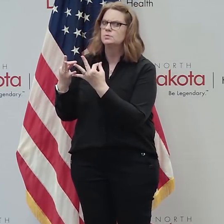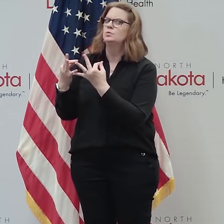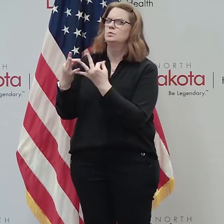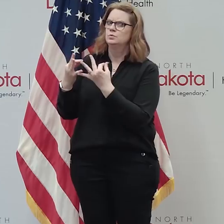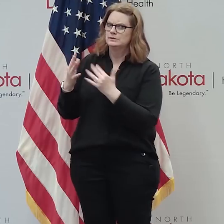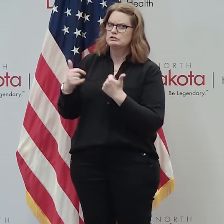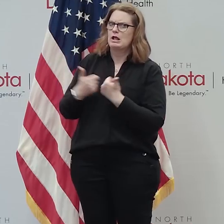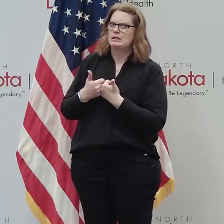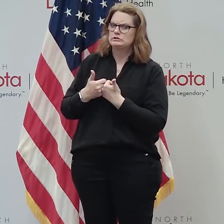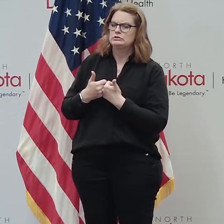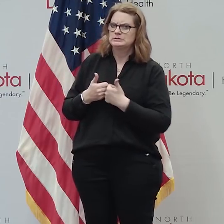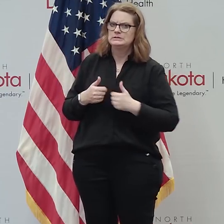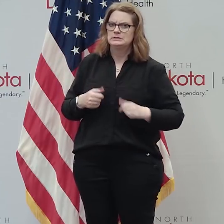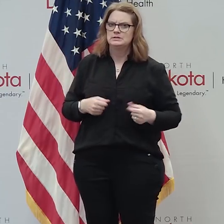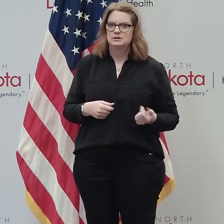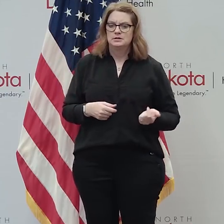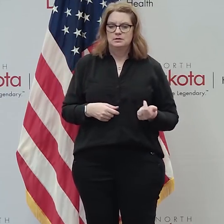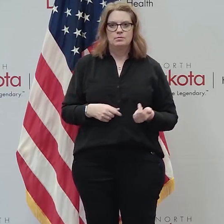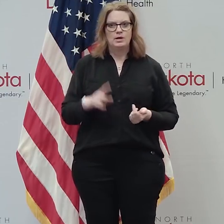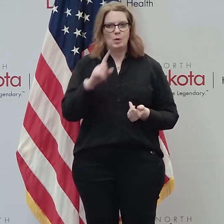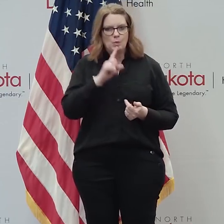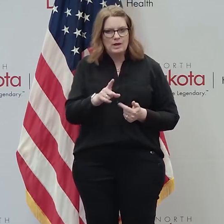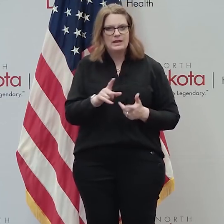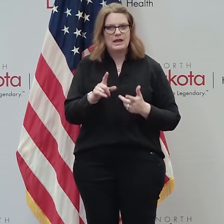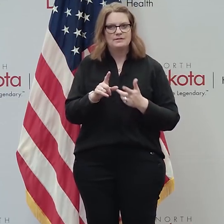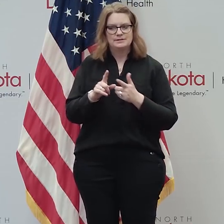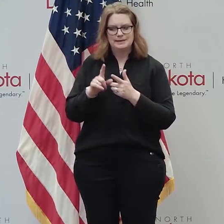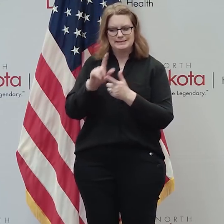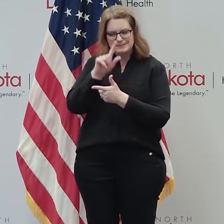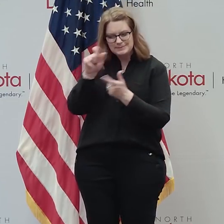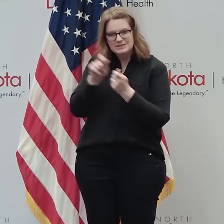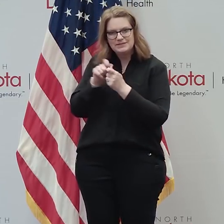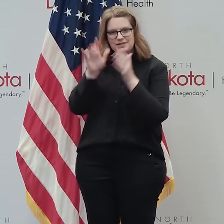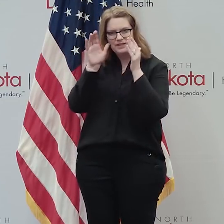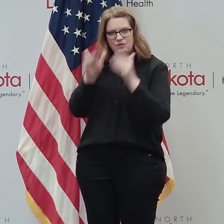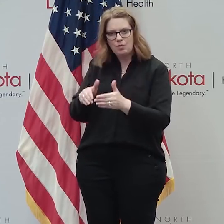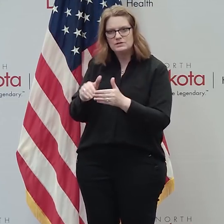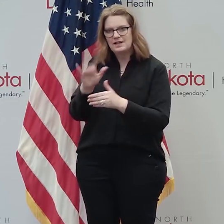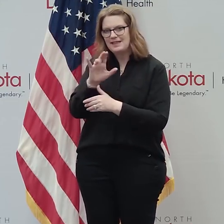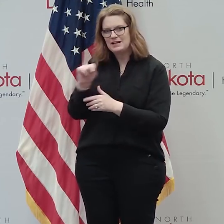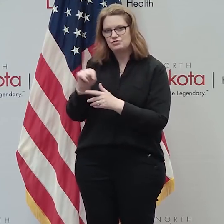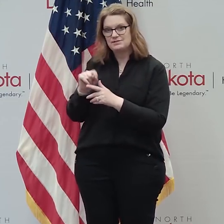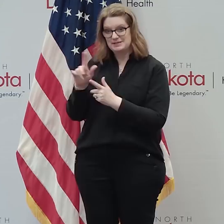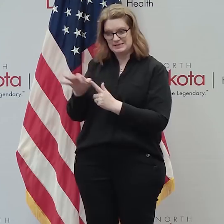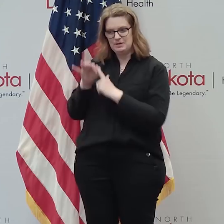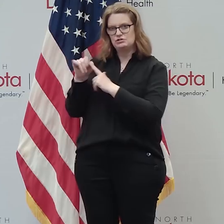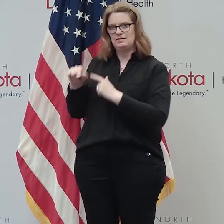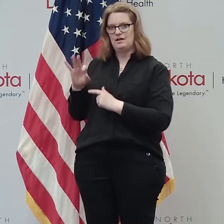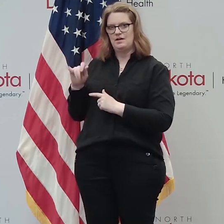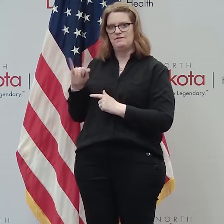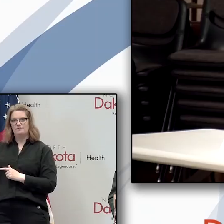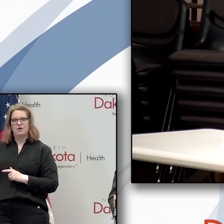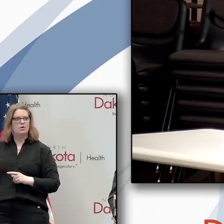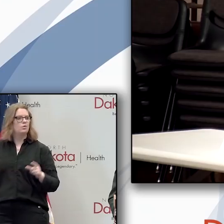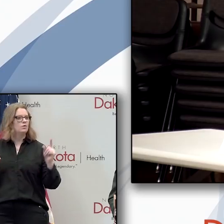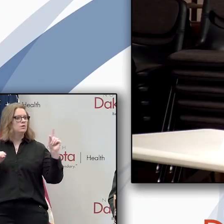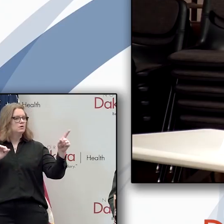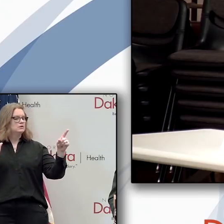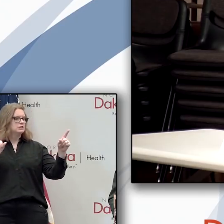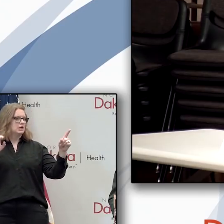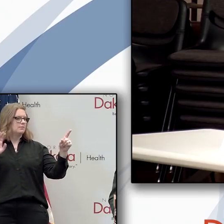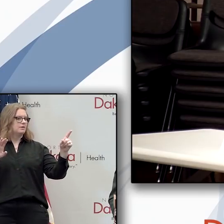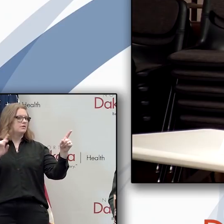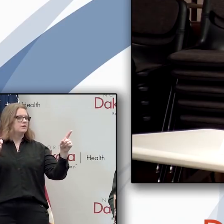challenge. So it's one of the things where we've got to work extra harder on the contact tracing in Fargo. Jacob? Governor,